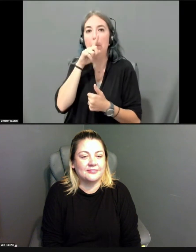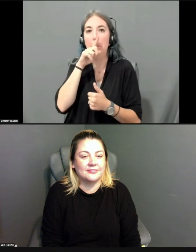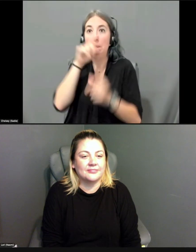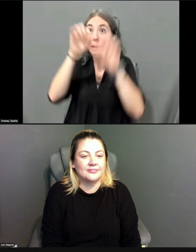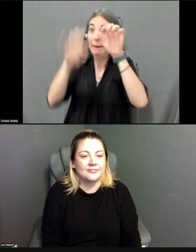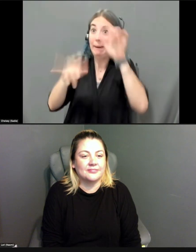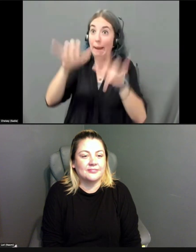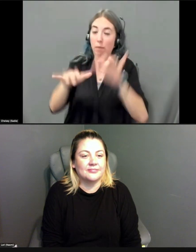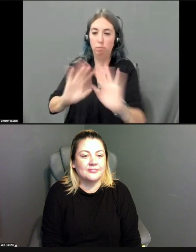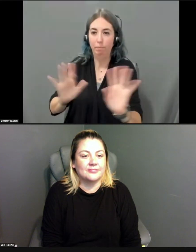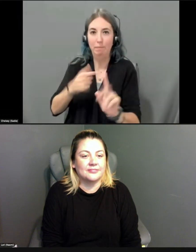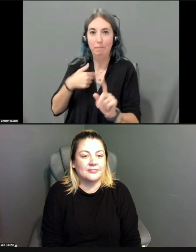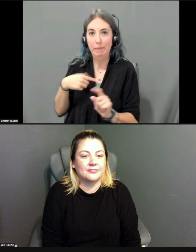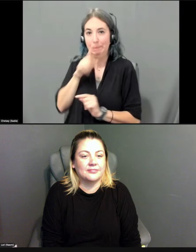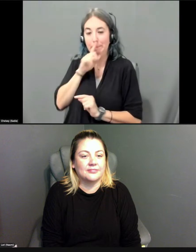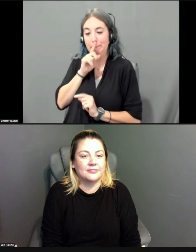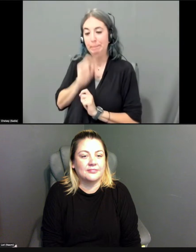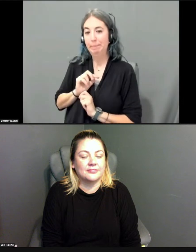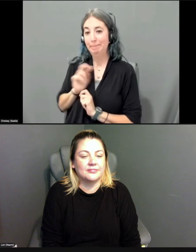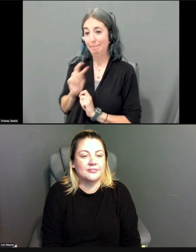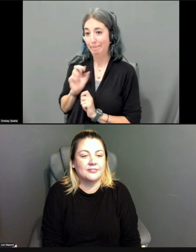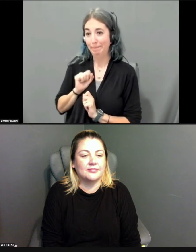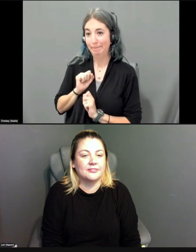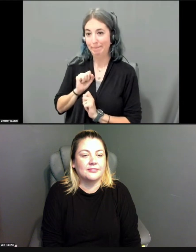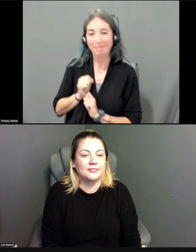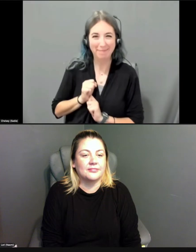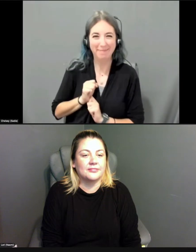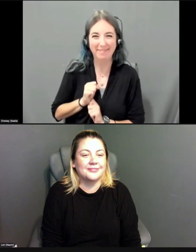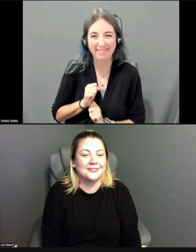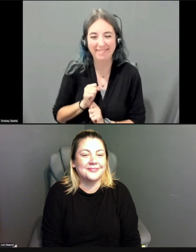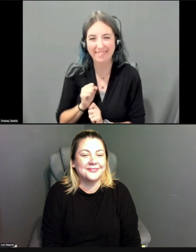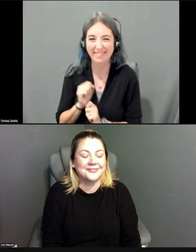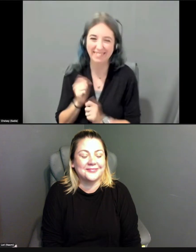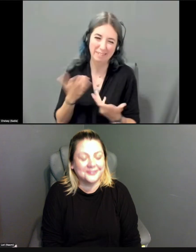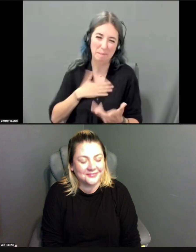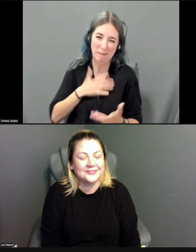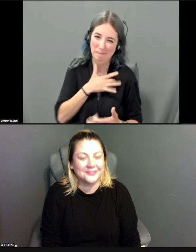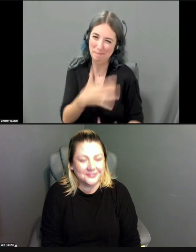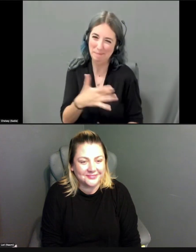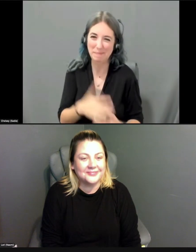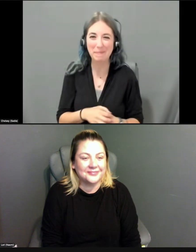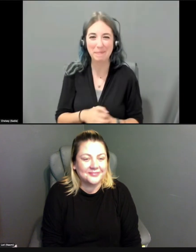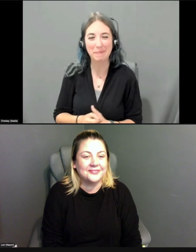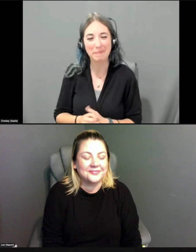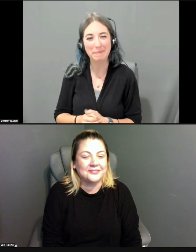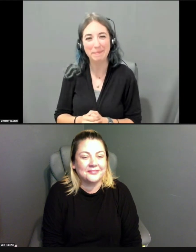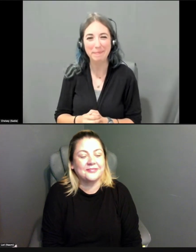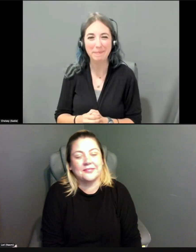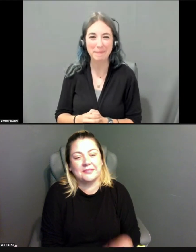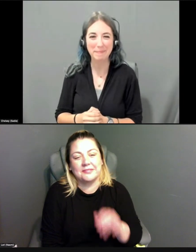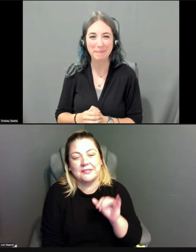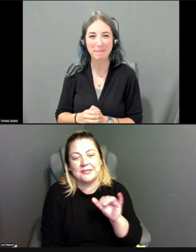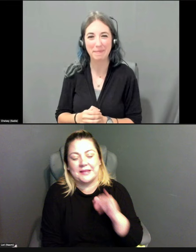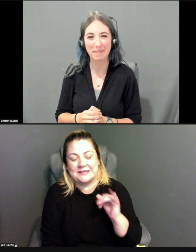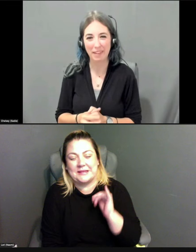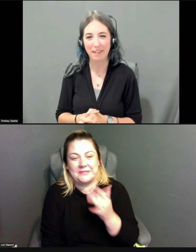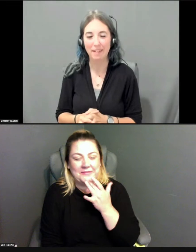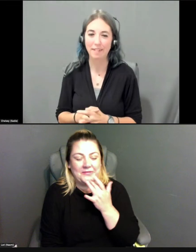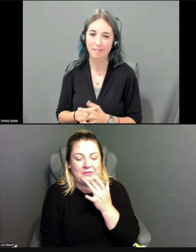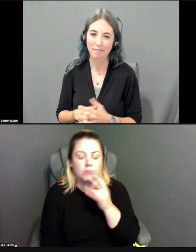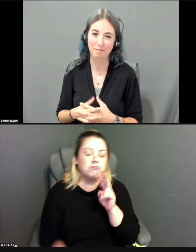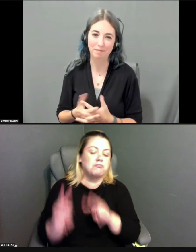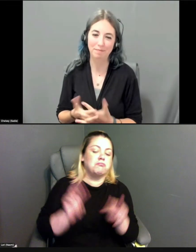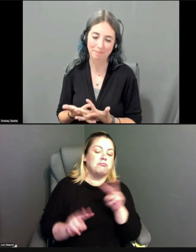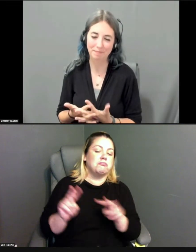Facebook group. I don't really like to participate. That is also my favorite way to participate in Facebook groups, as a lurker.